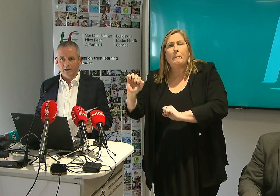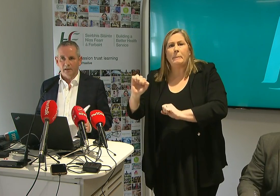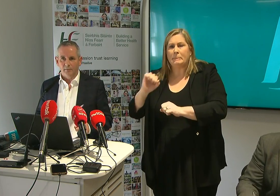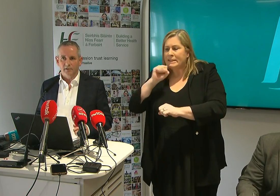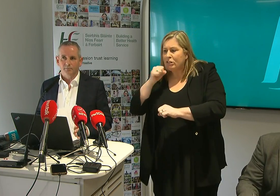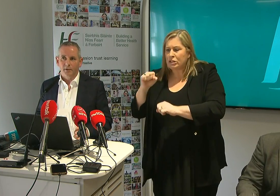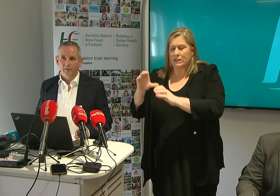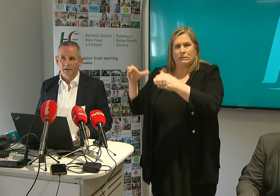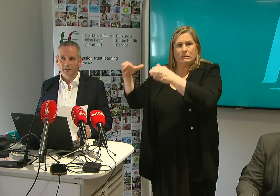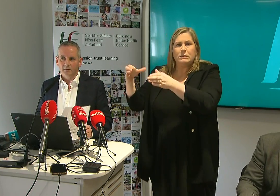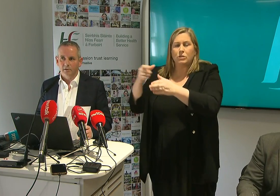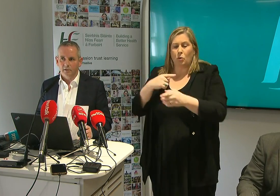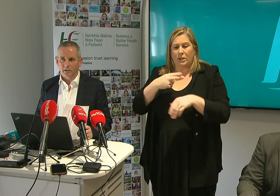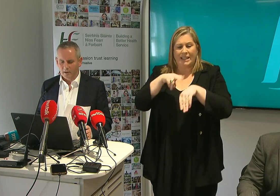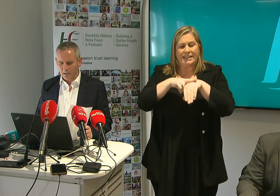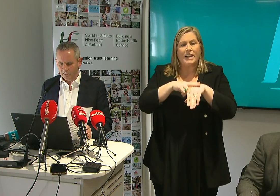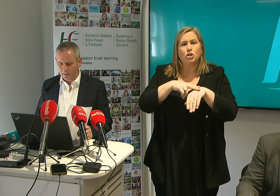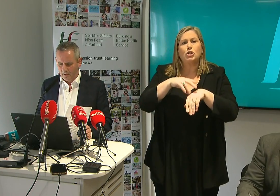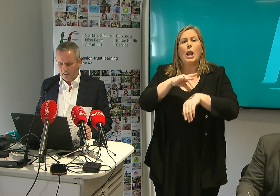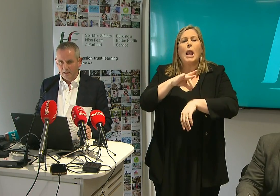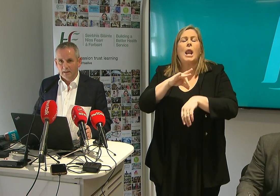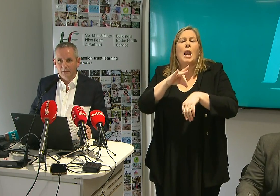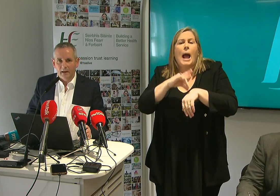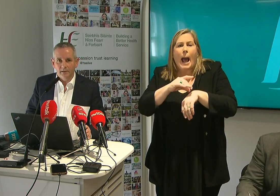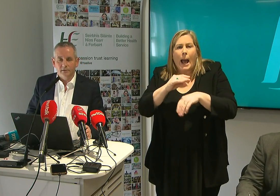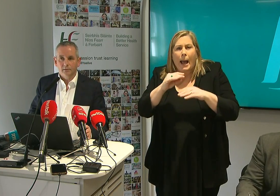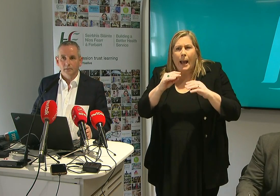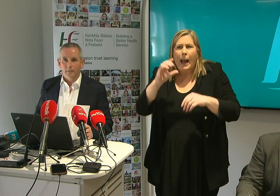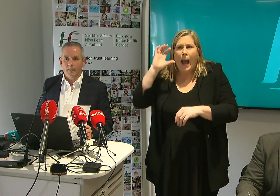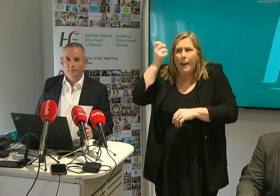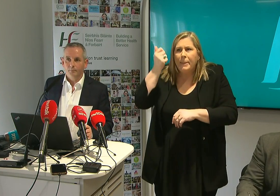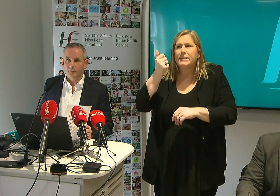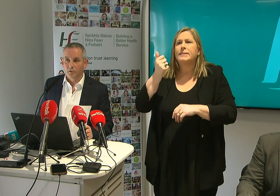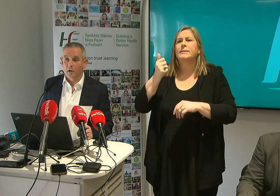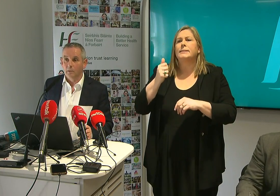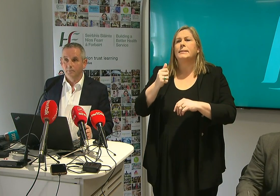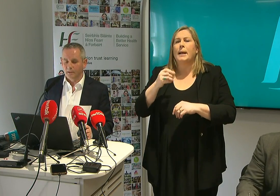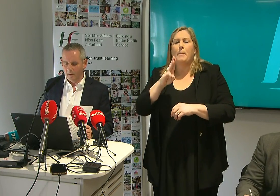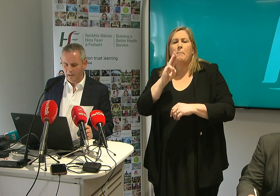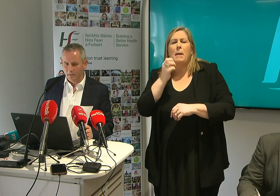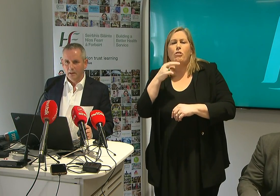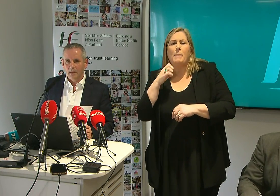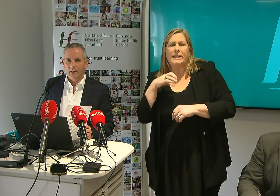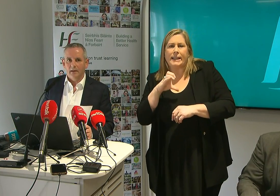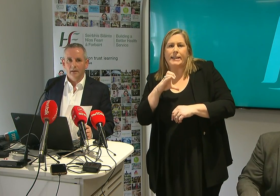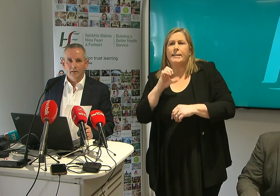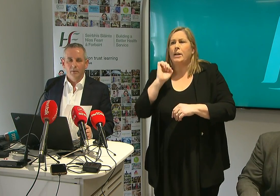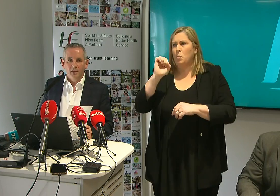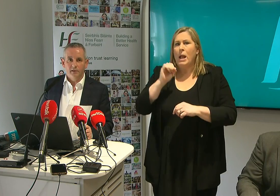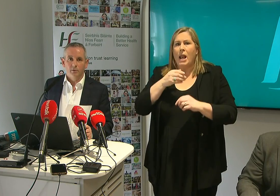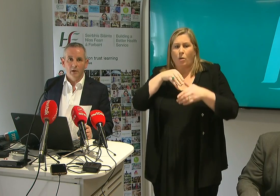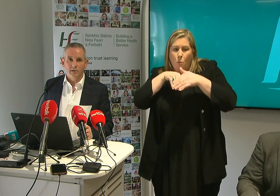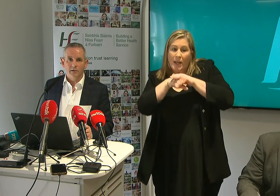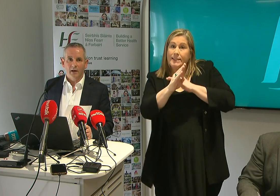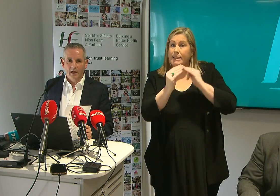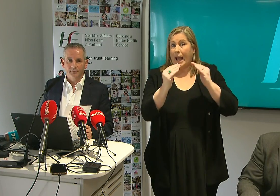our National Ambulance paramedics crews are going out and to the home primarily, they